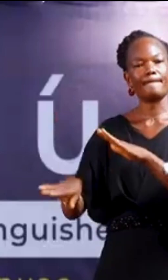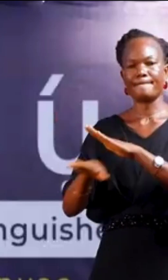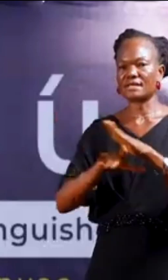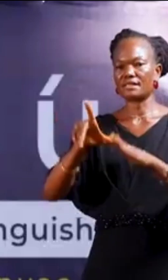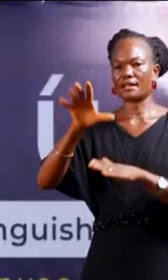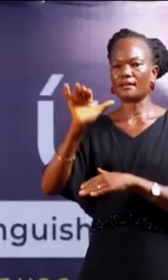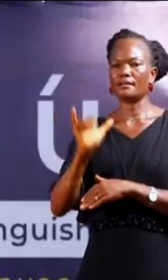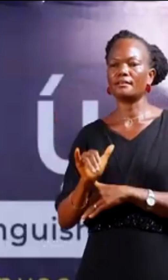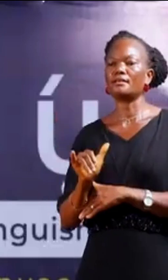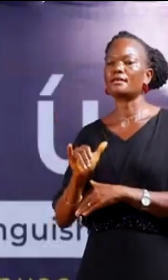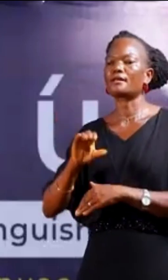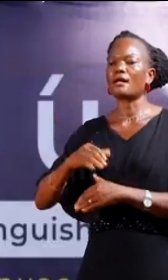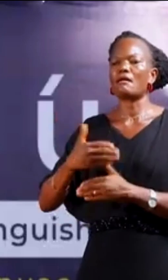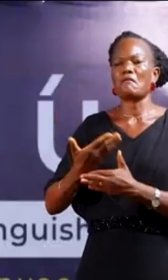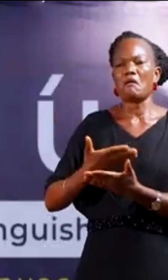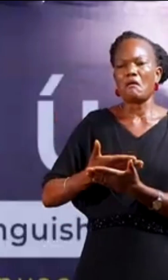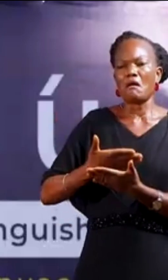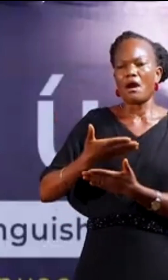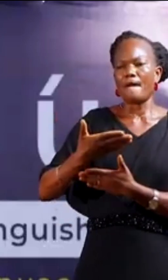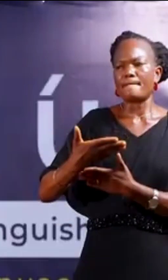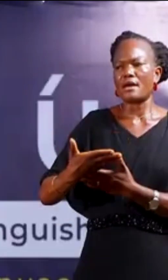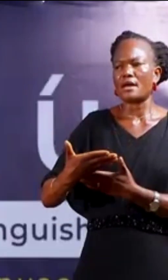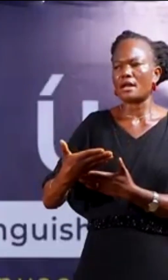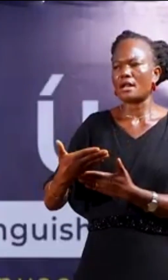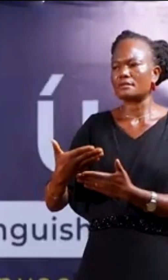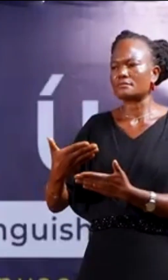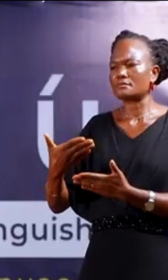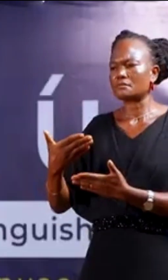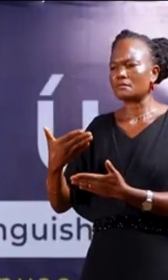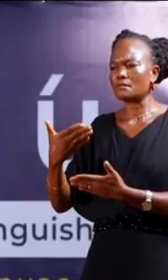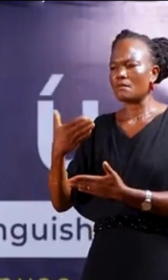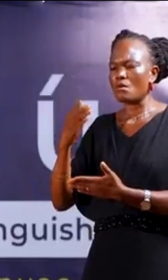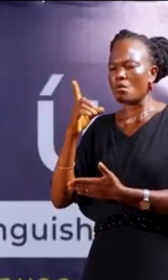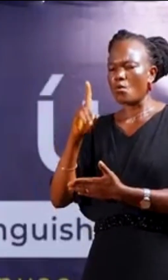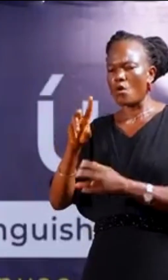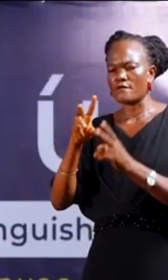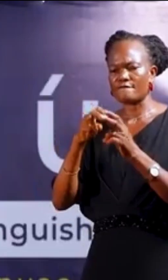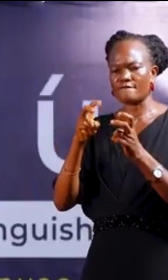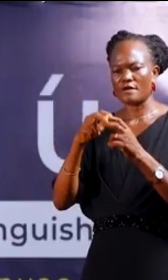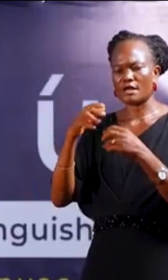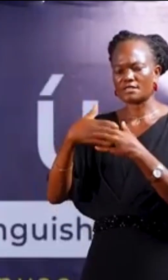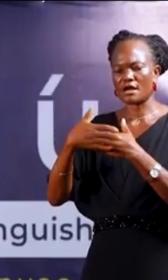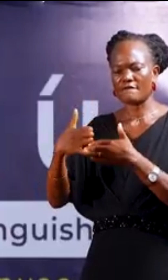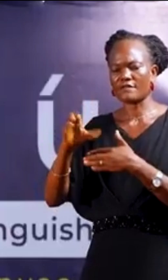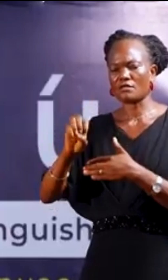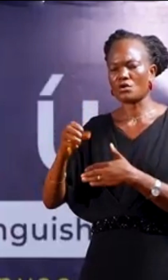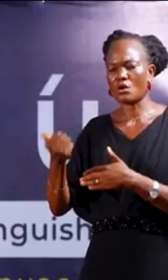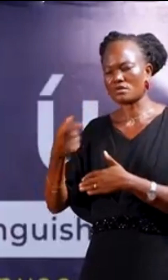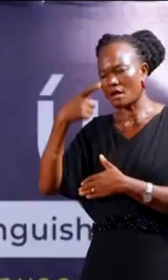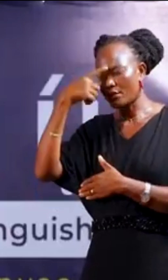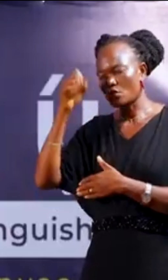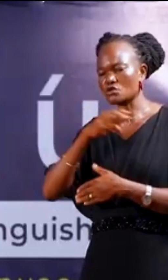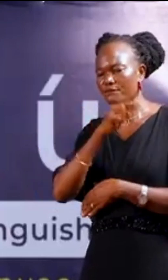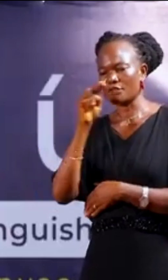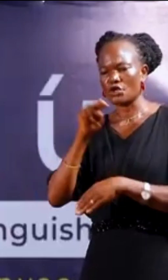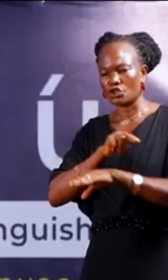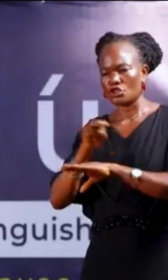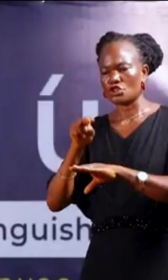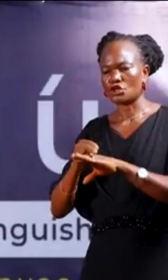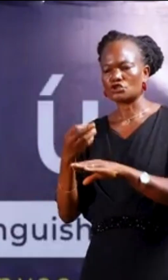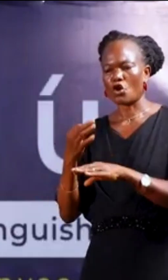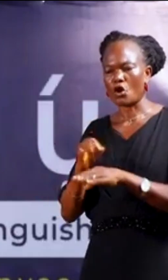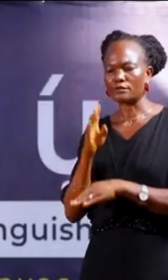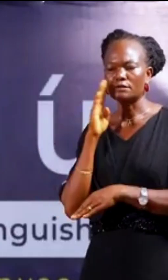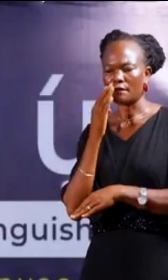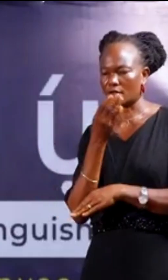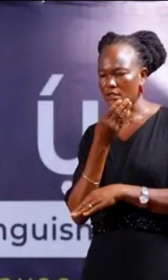Basically, annexing, pacifying one village after the other because of the nature of Igbo